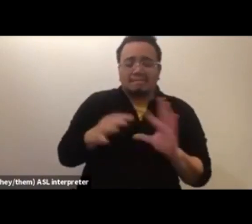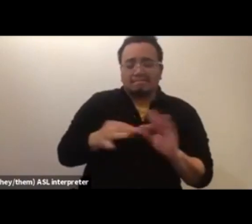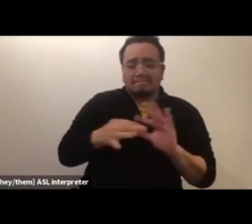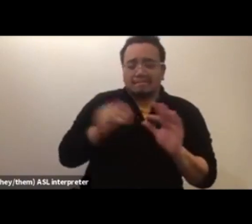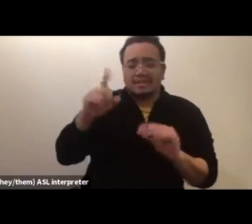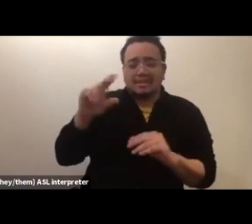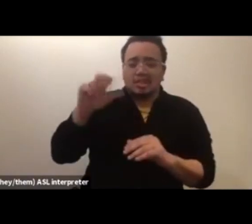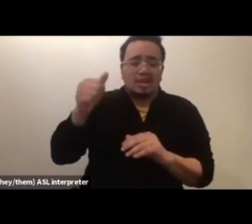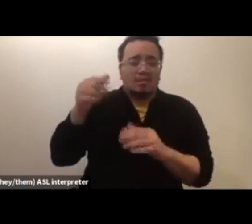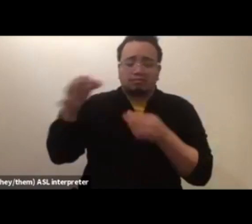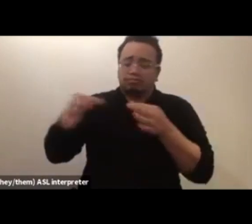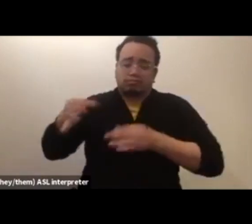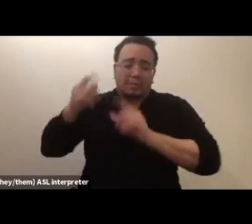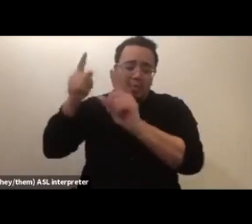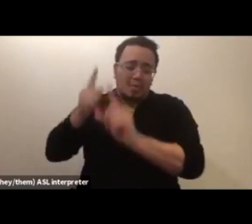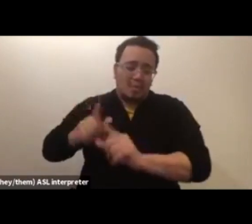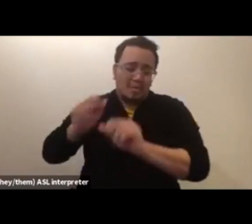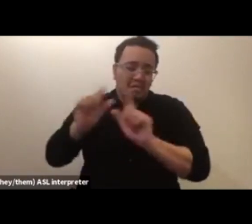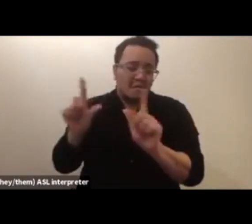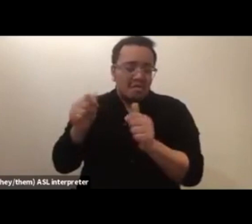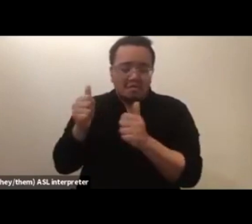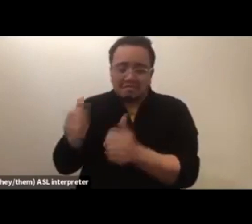to be said. So.